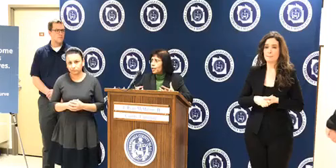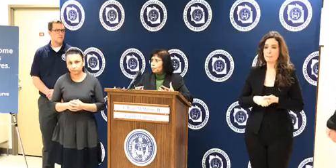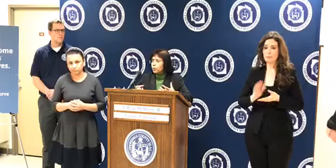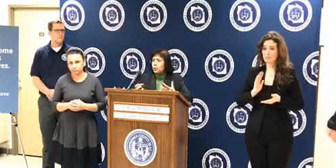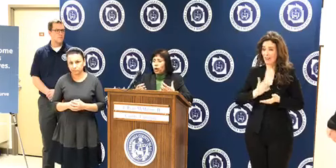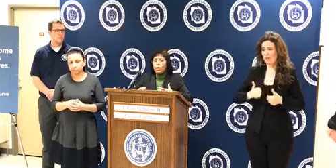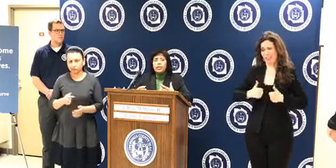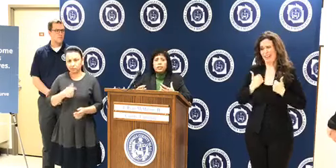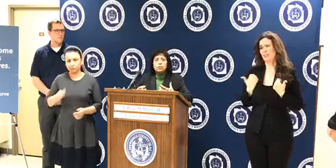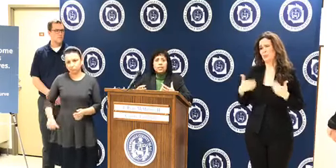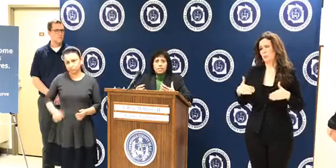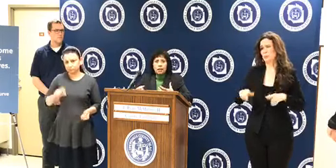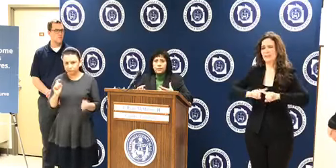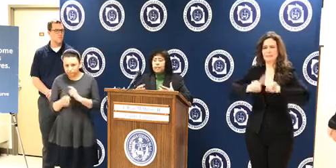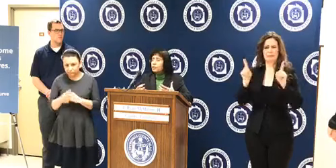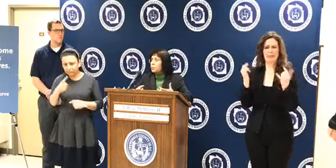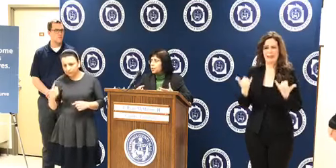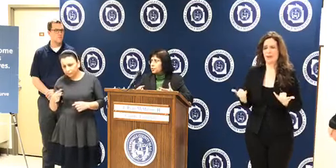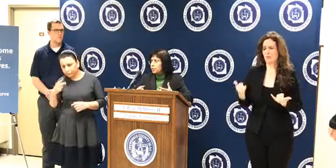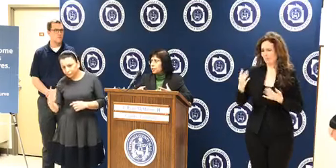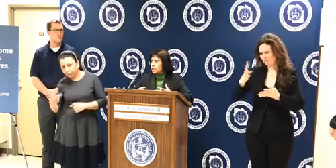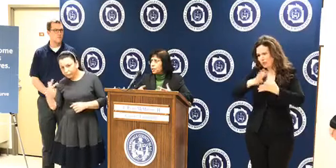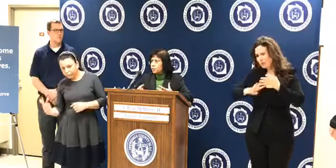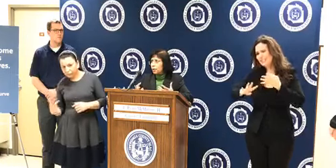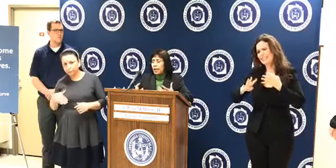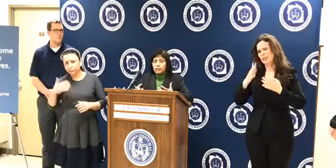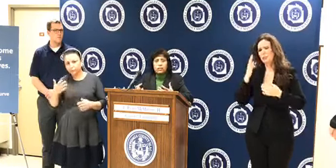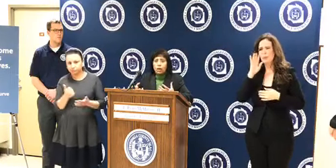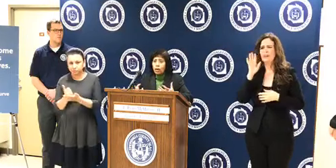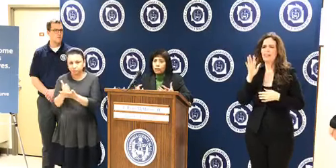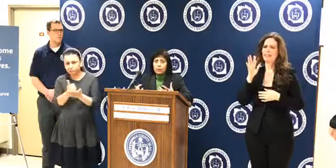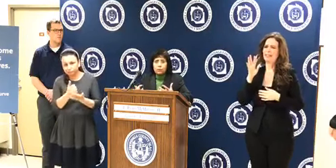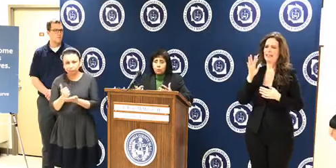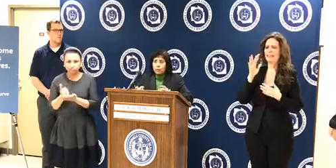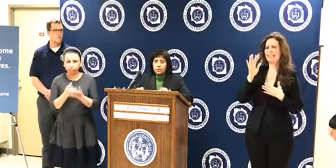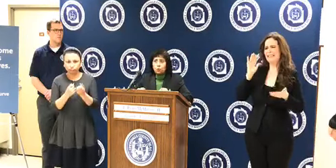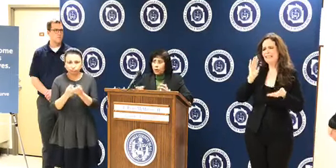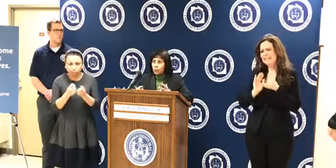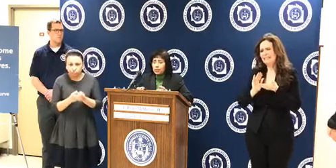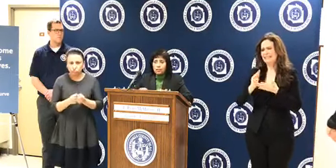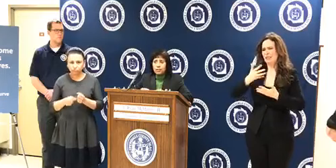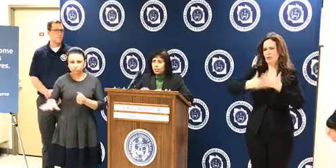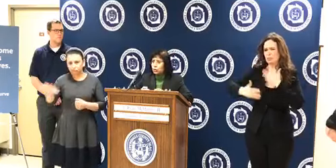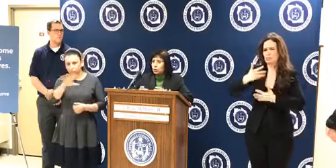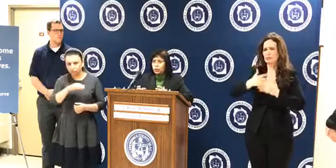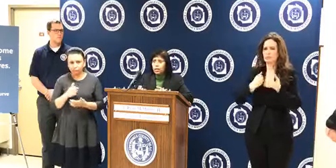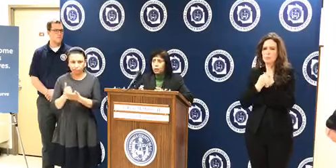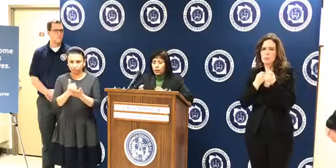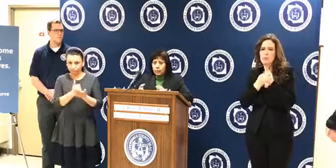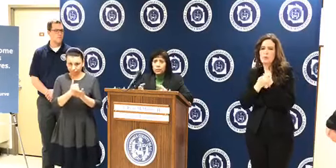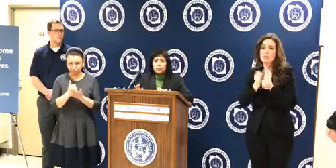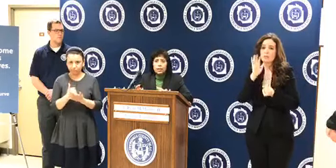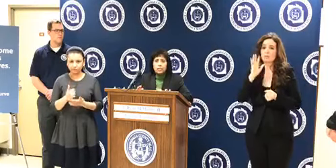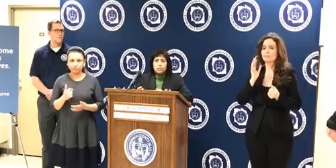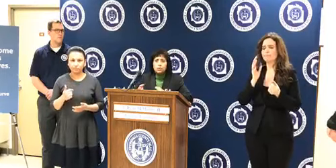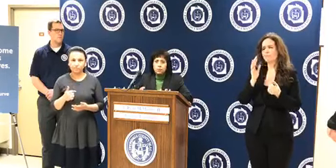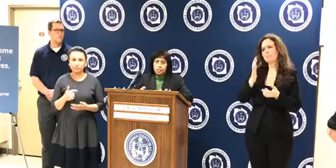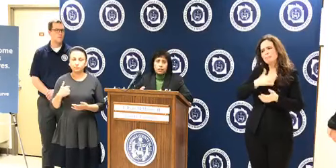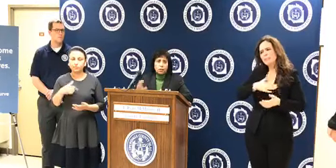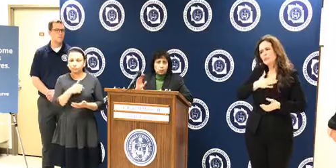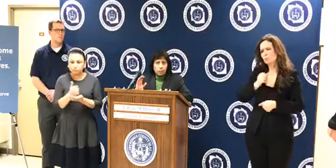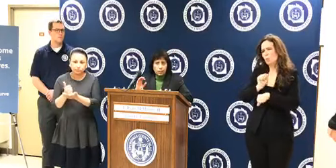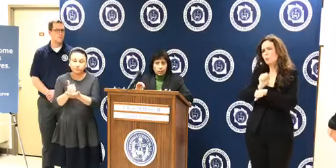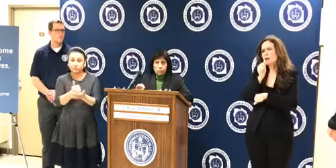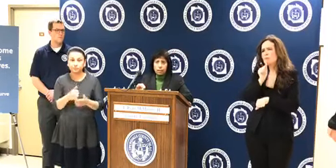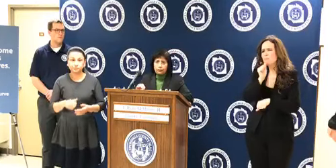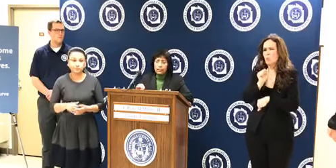long, but we all need to accept and support each other. So I'm asking all of your support to work with us and do whatever you can do to protect